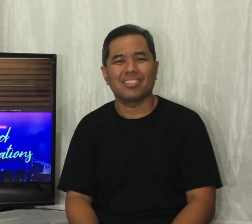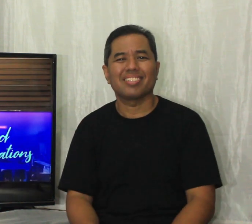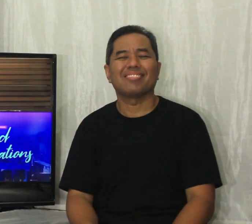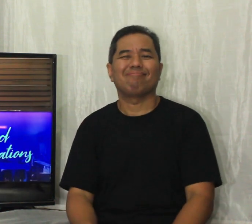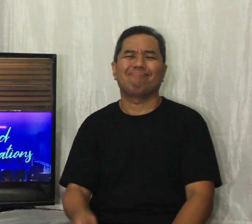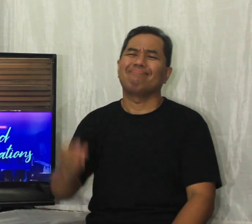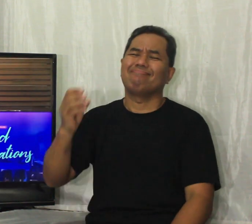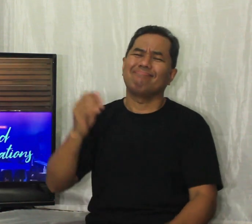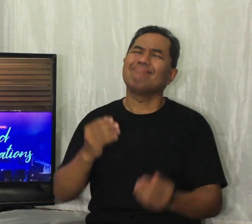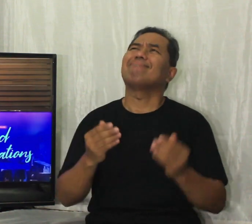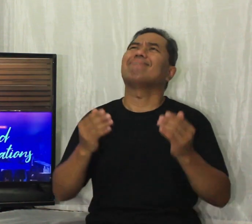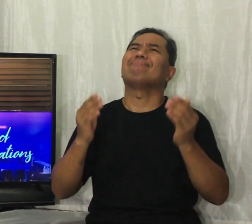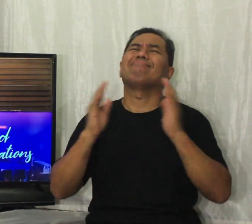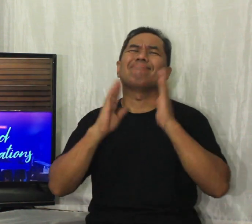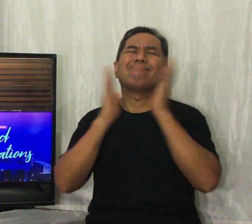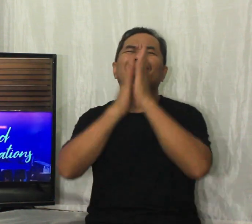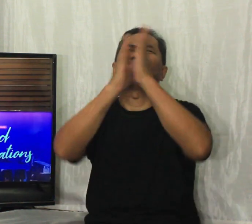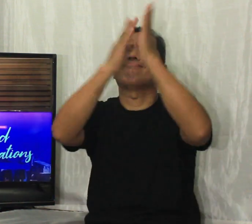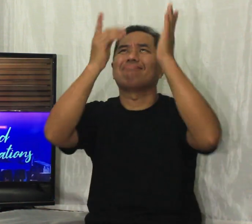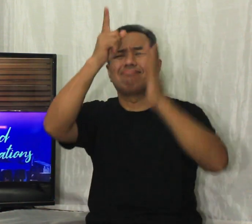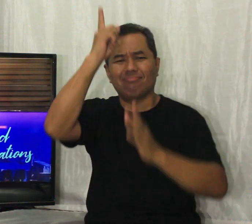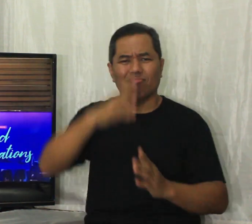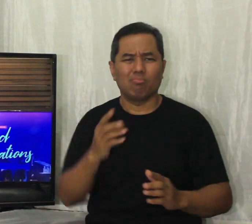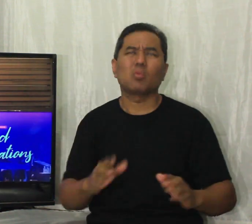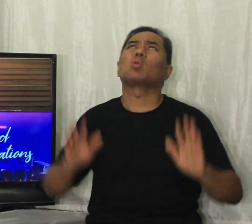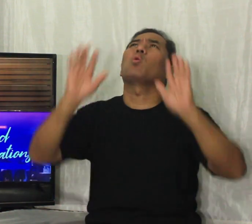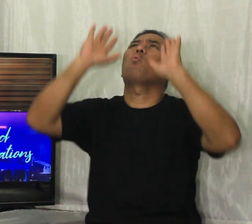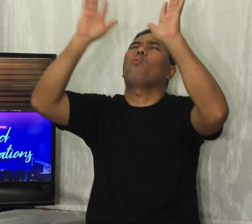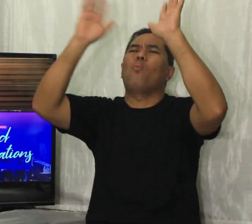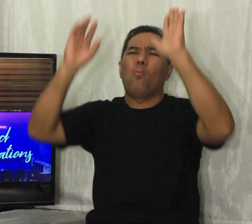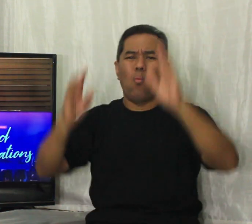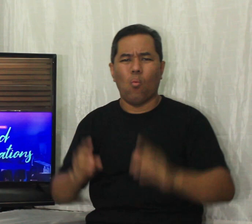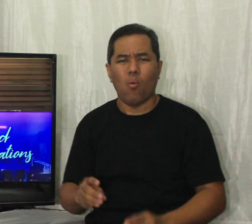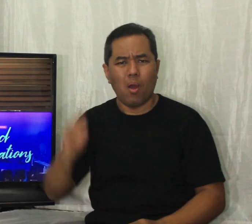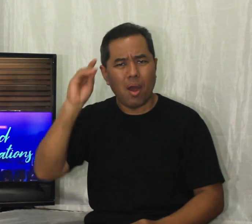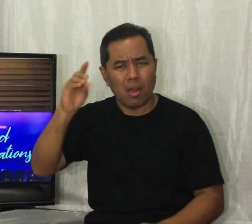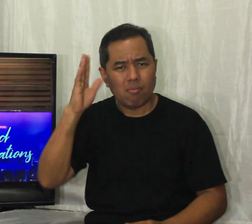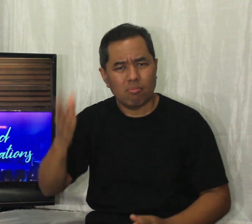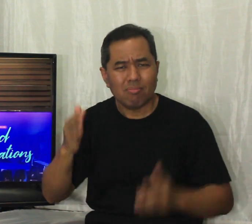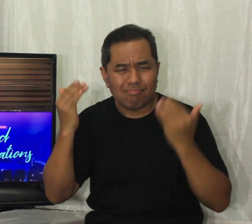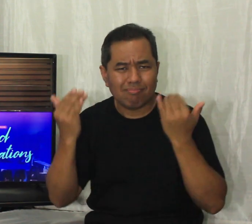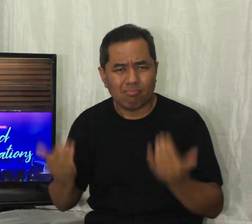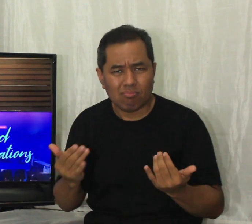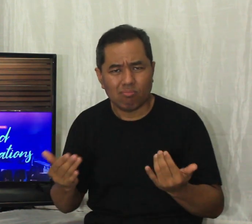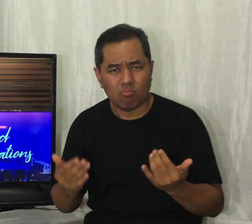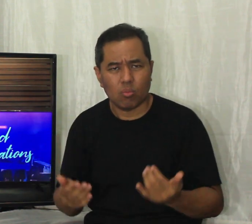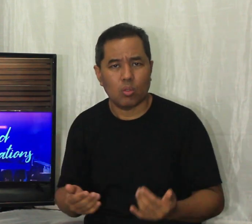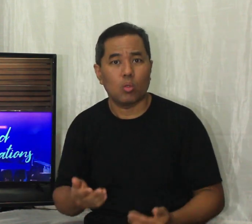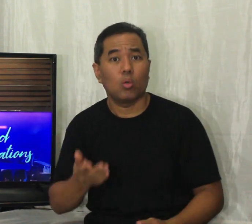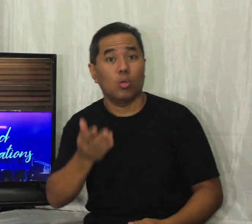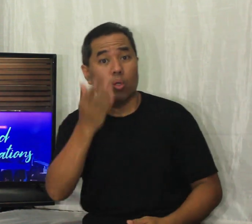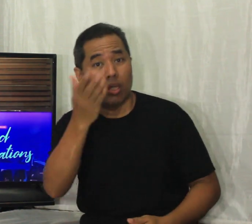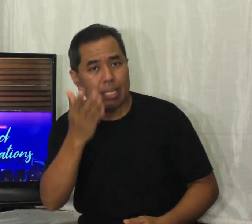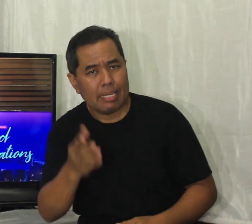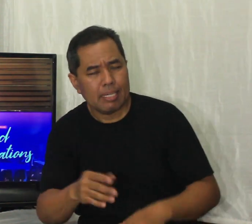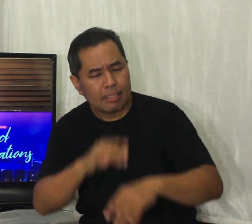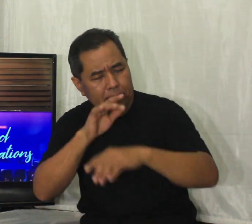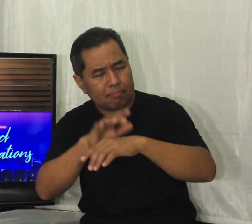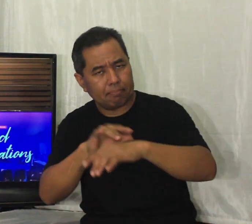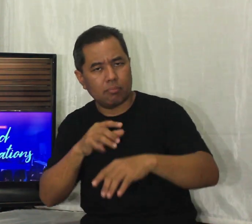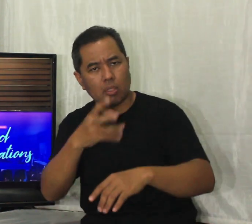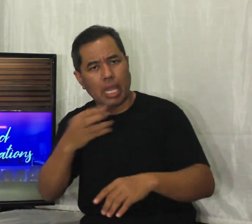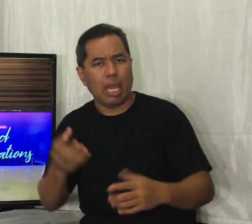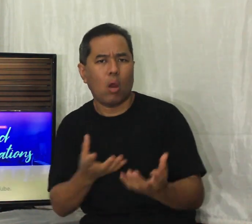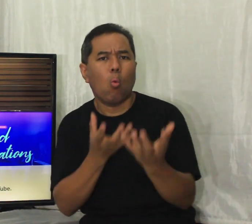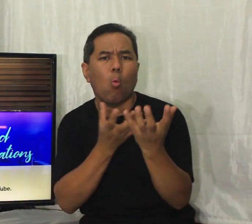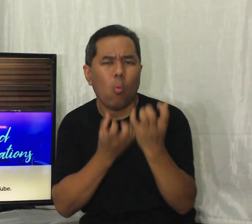Praise God for the wonderful message by our senior pastor, Pastor Chad. If you have been touched and you want to know